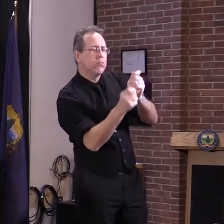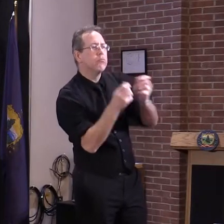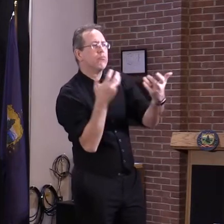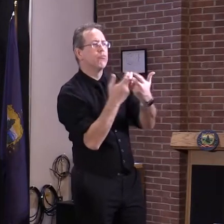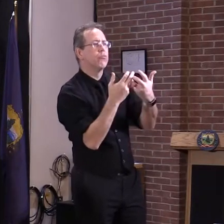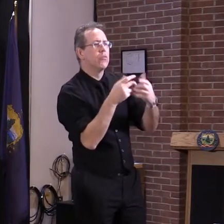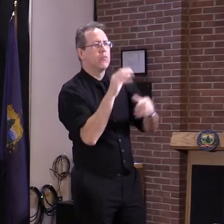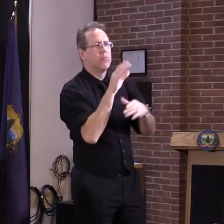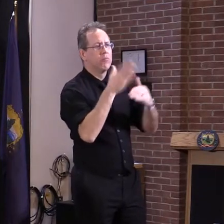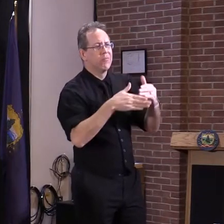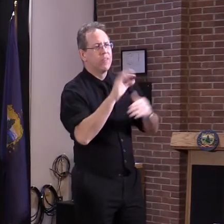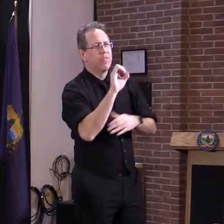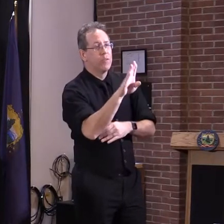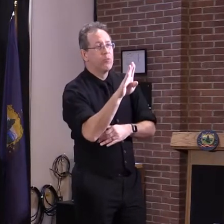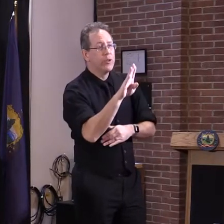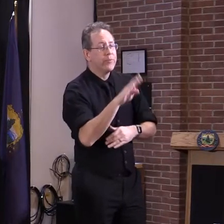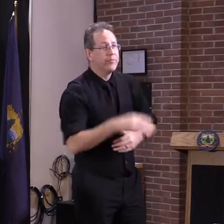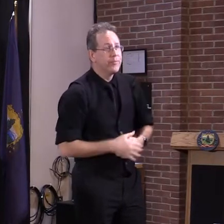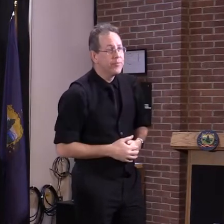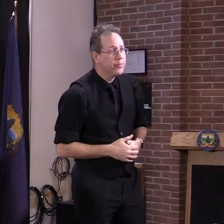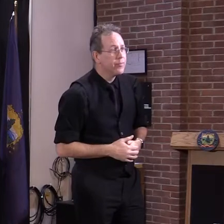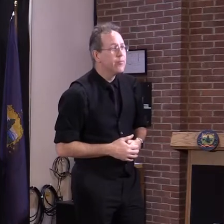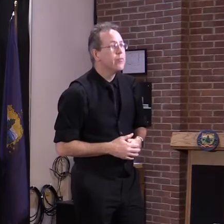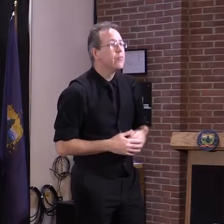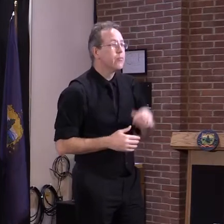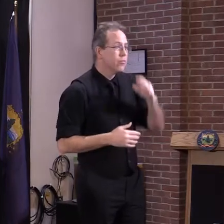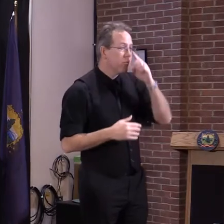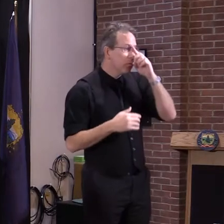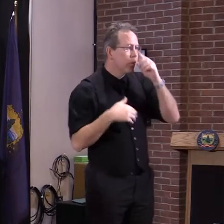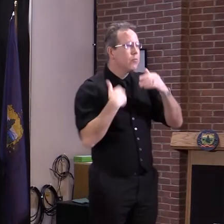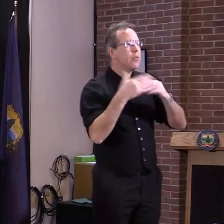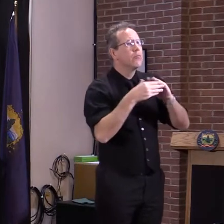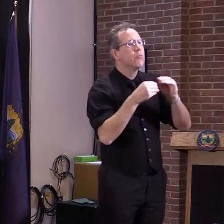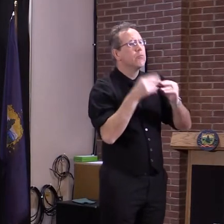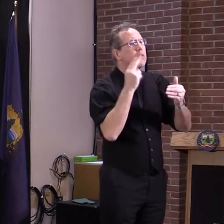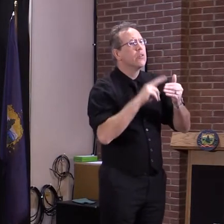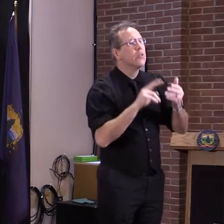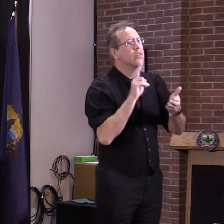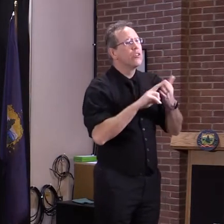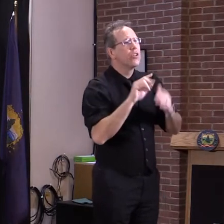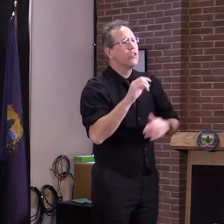That concludes my update. I'll now turn it over to Secretary Samuelson.